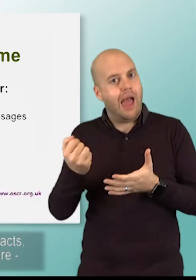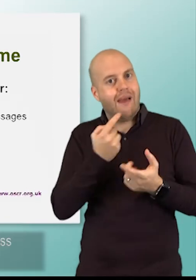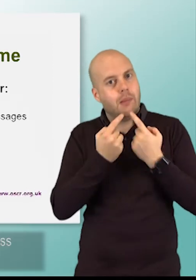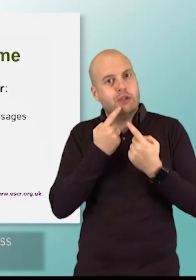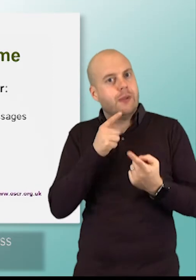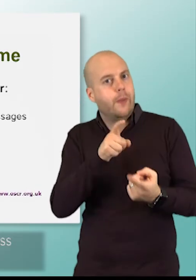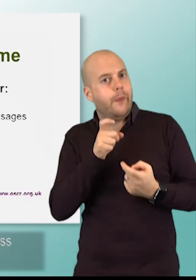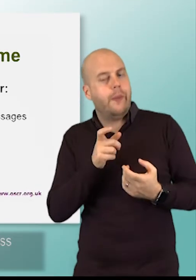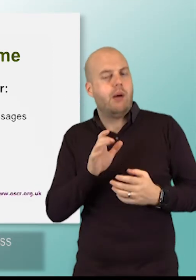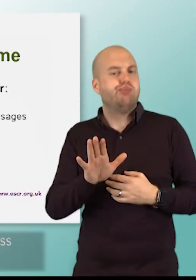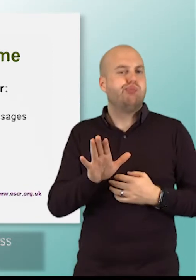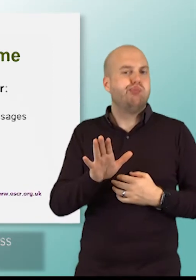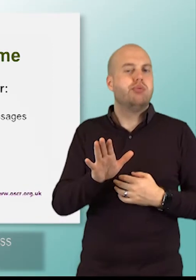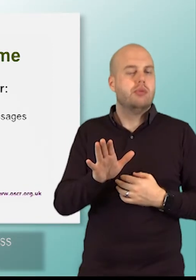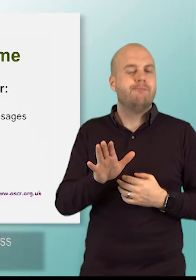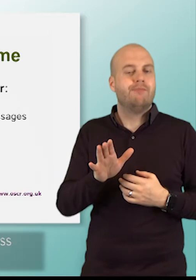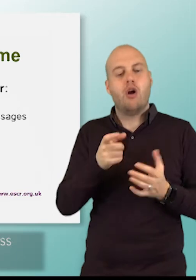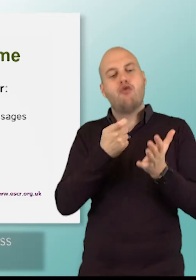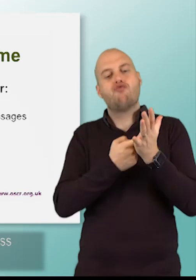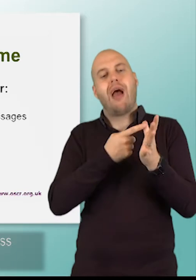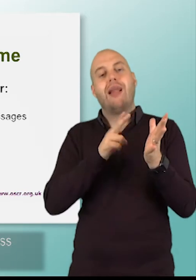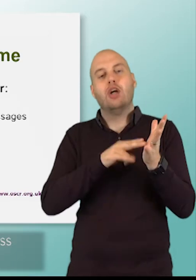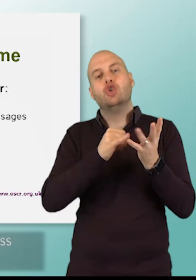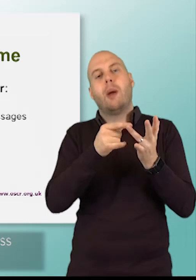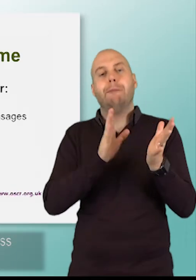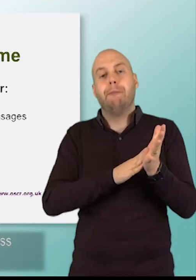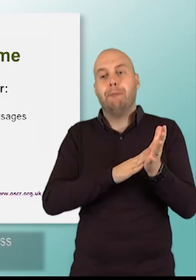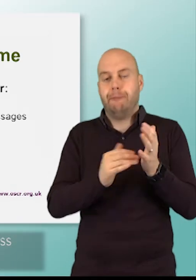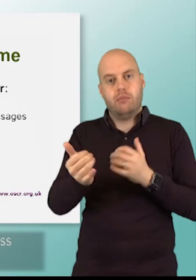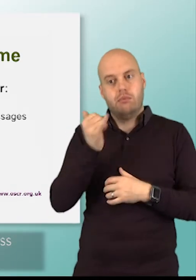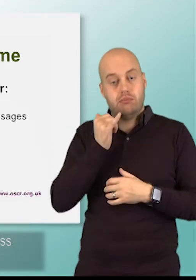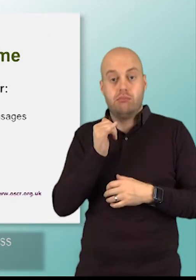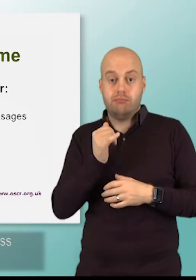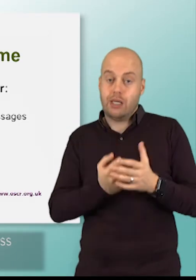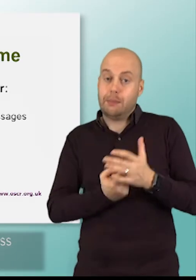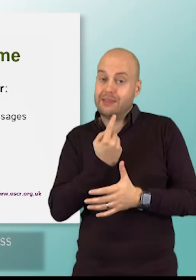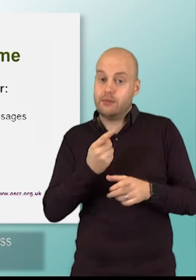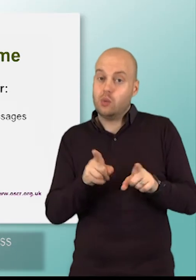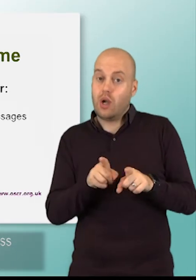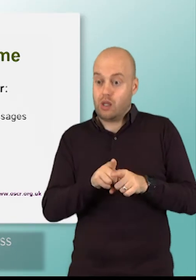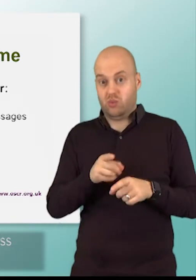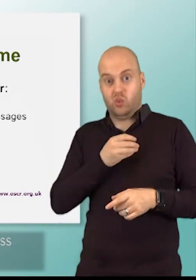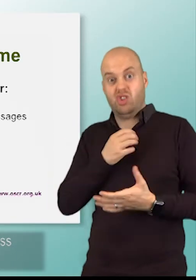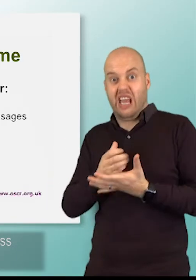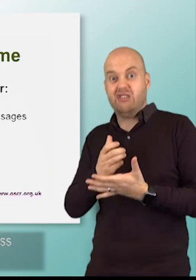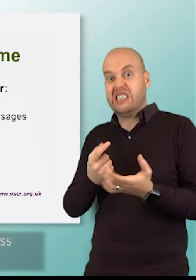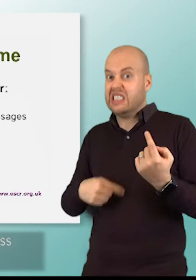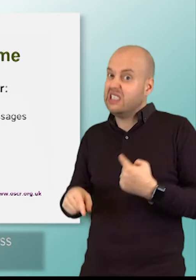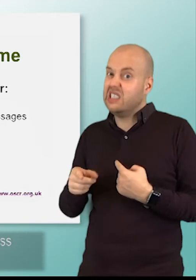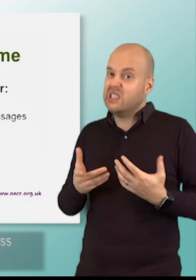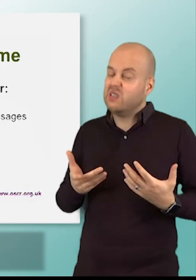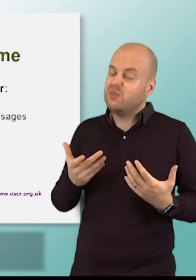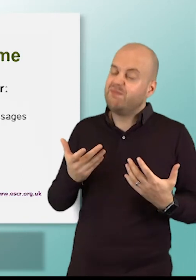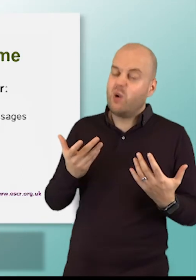Ransomware, very difficult. That does happen. Charities are no less exempt from that than other walks of life.